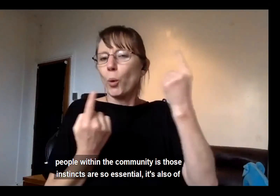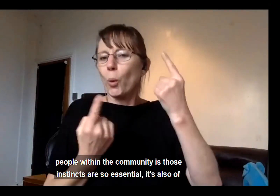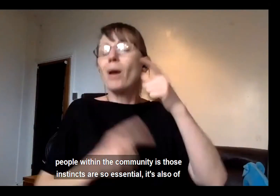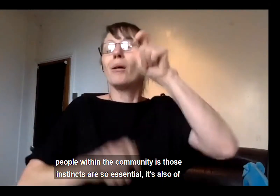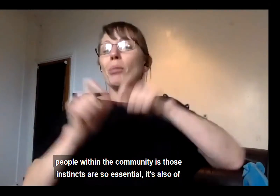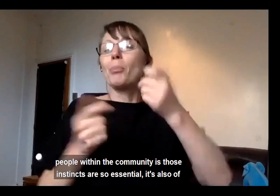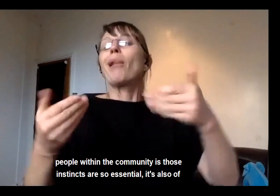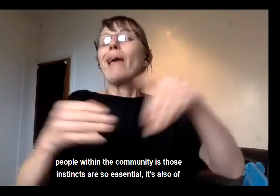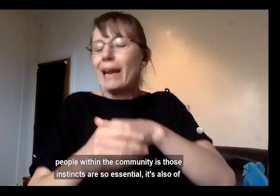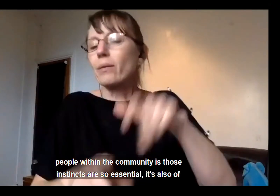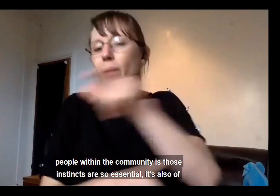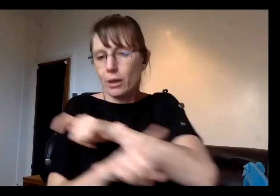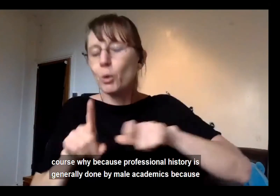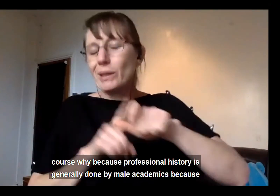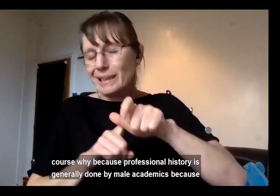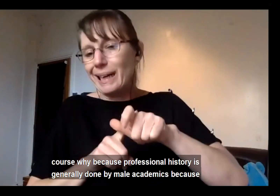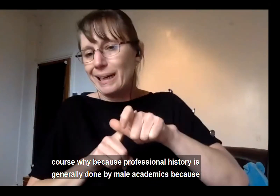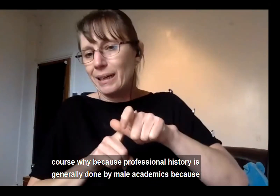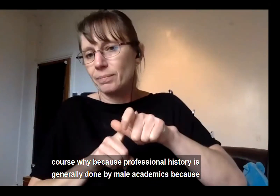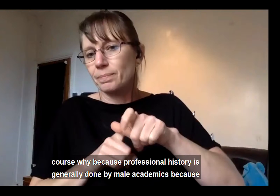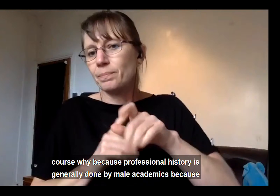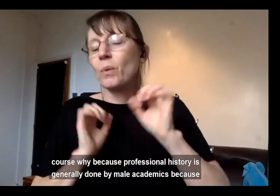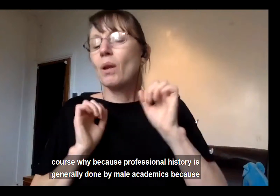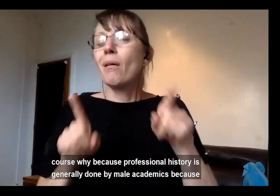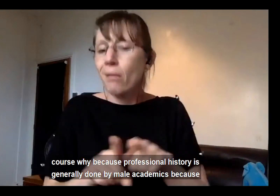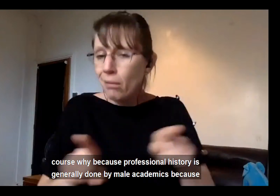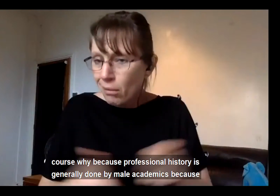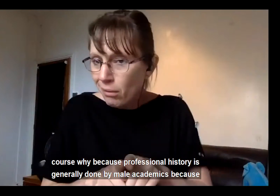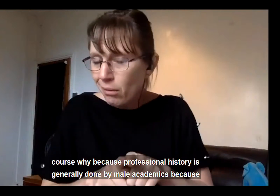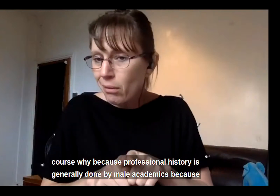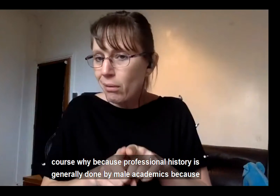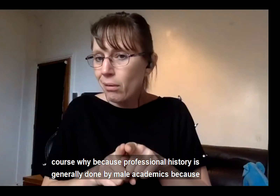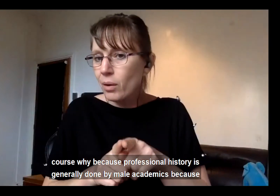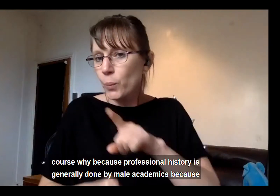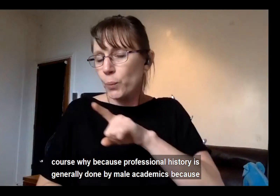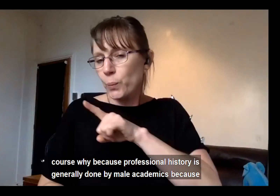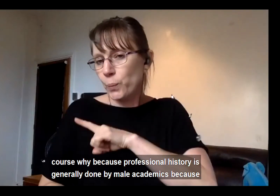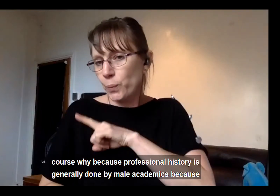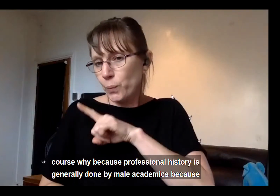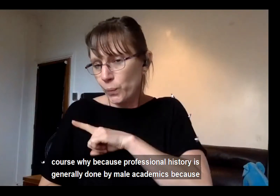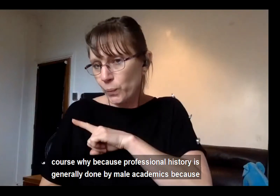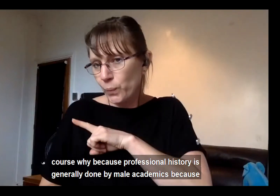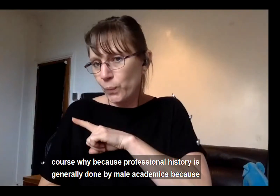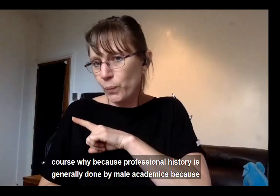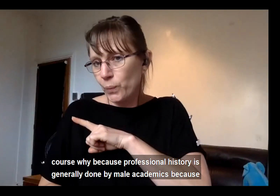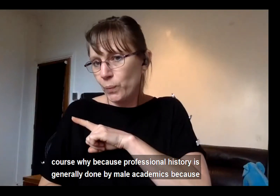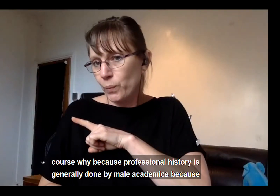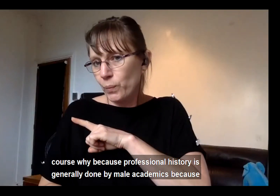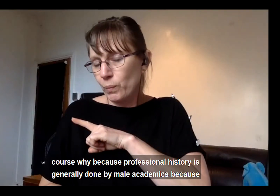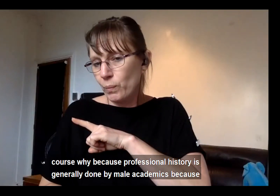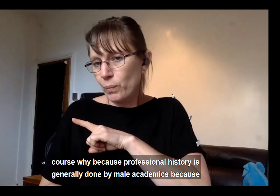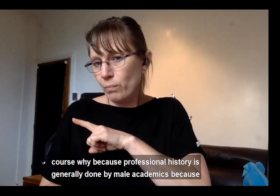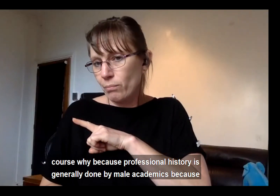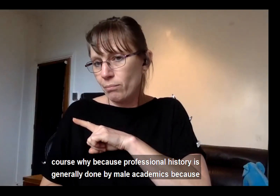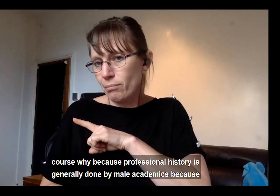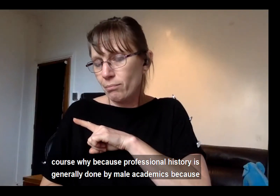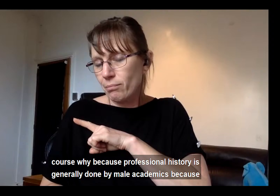so essential. It's also, of course, why, because